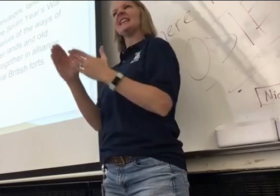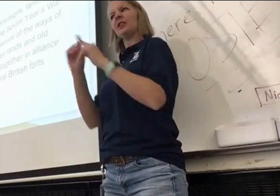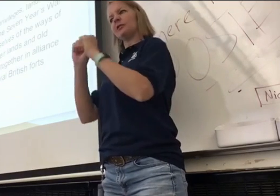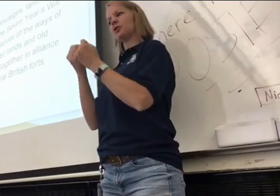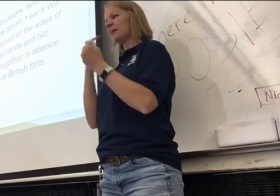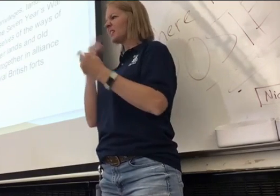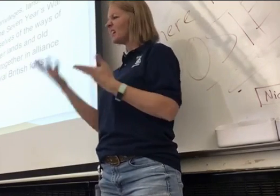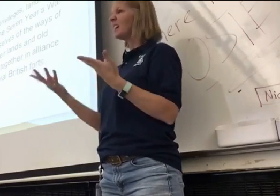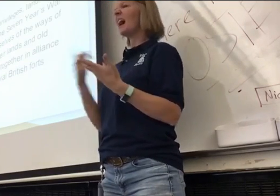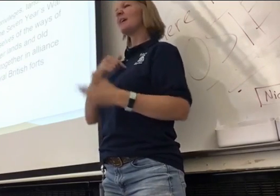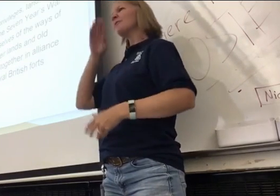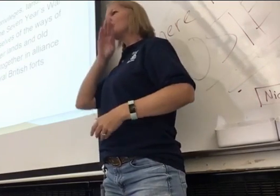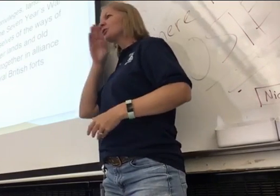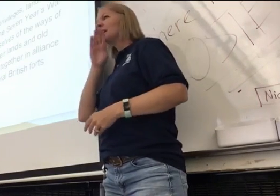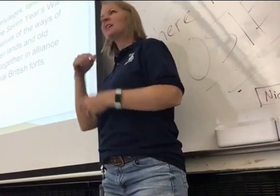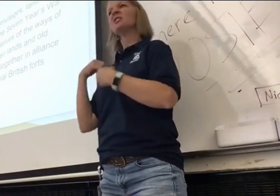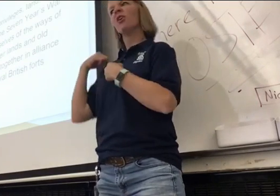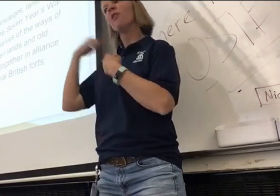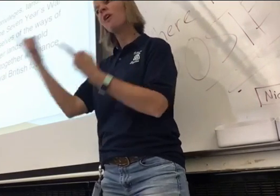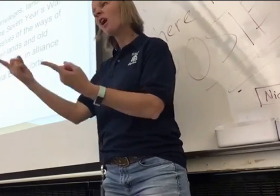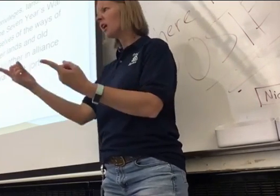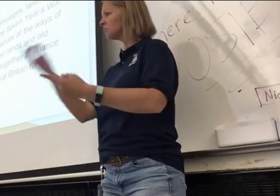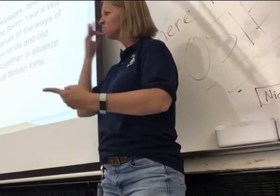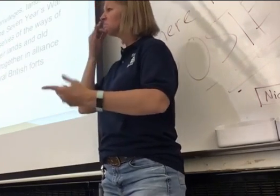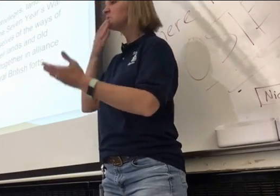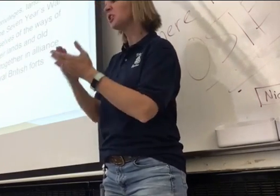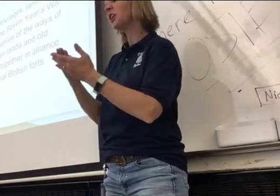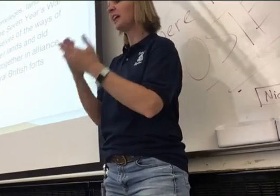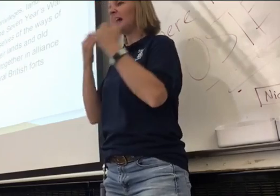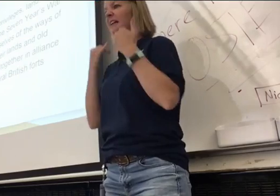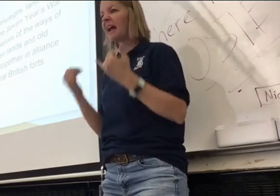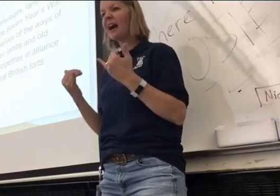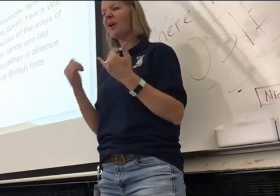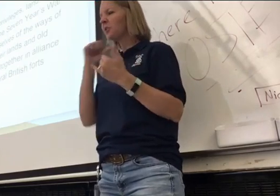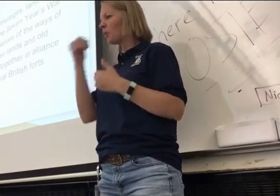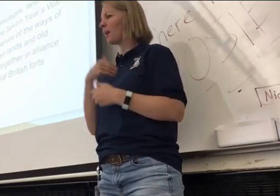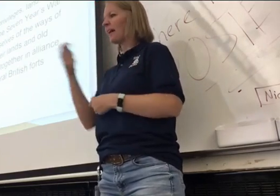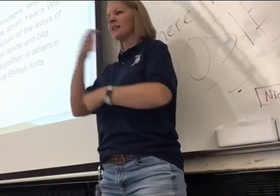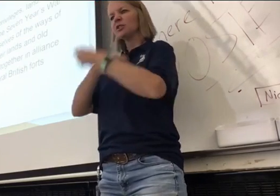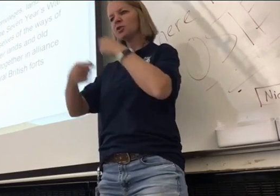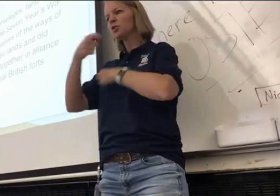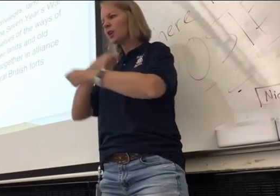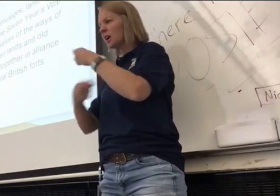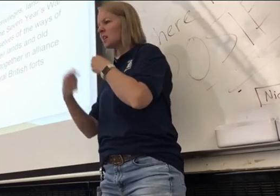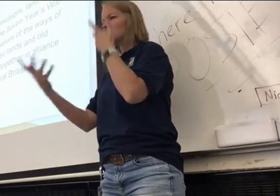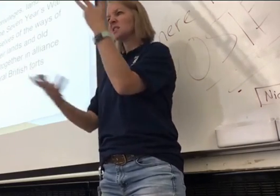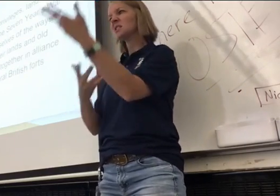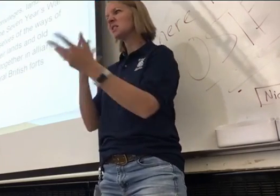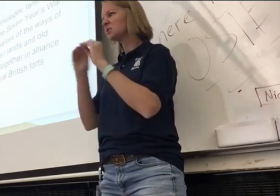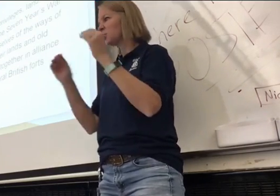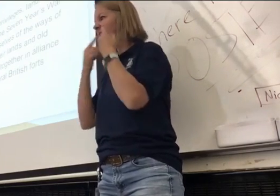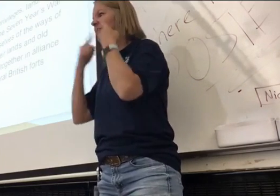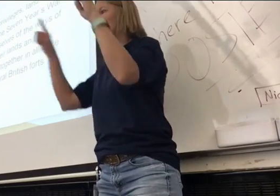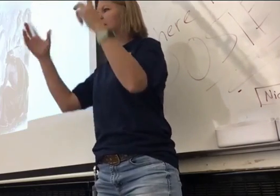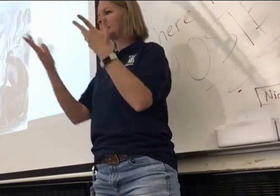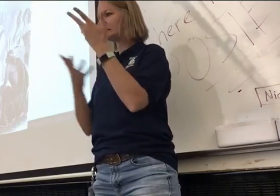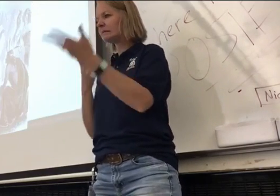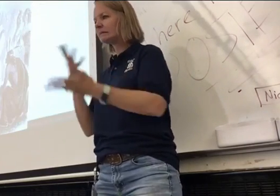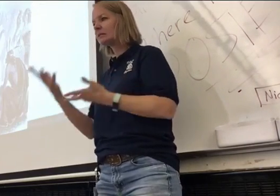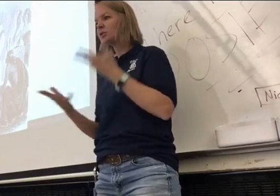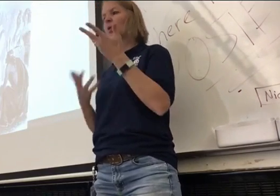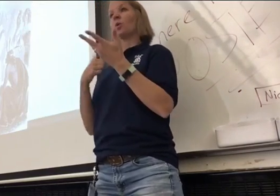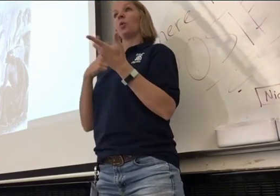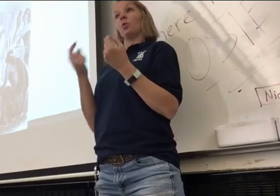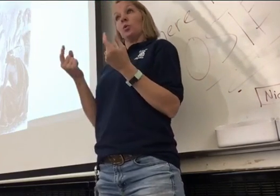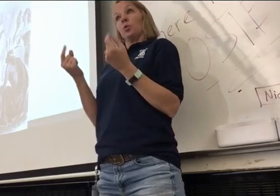doing so well for so long, and now all of a sudden, we don't have these trade networks anymore, and we don't have success. So what he does is